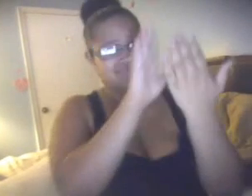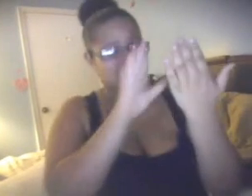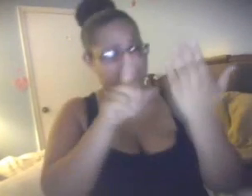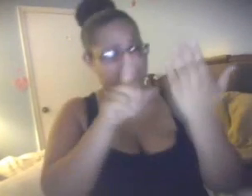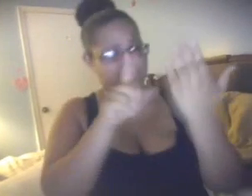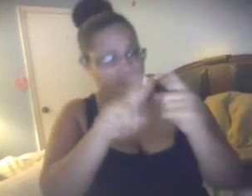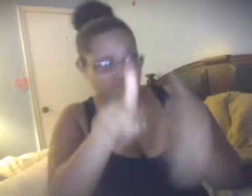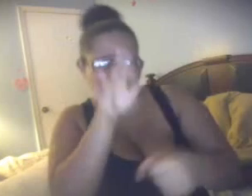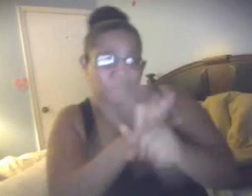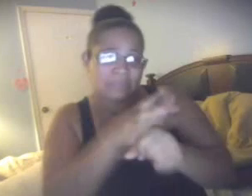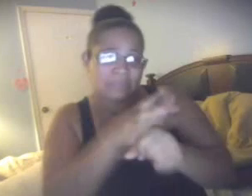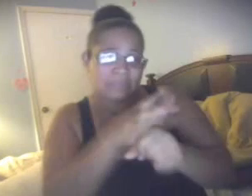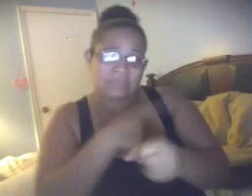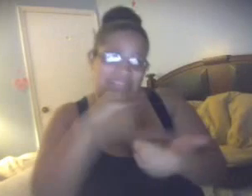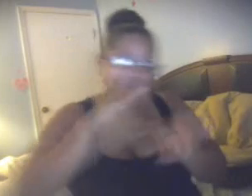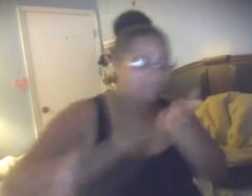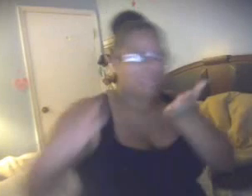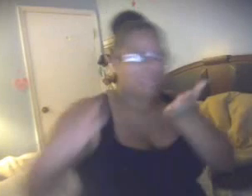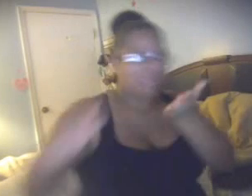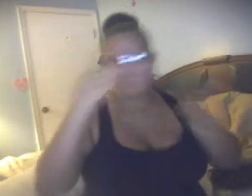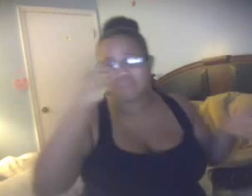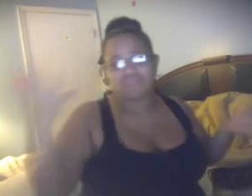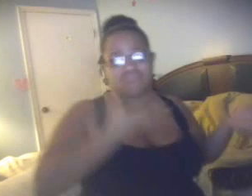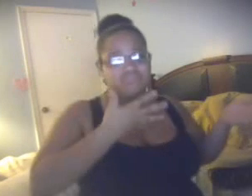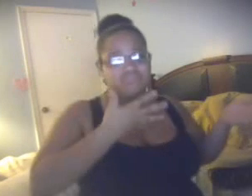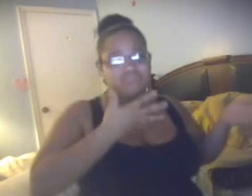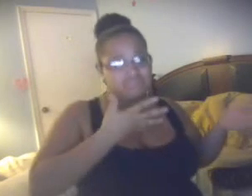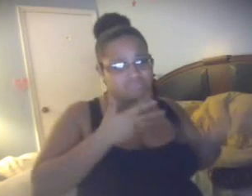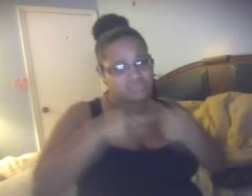promise me that you won't disagree.